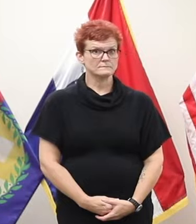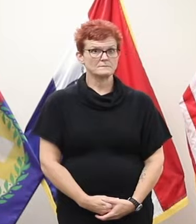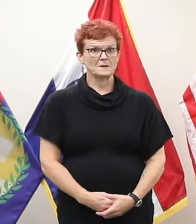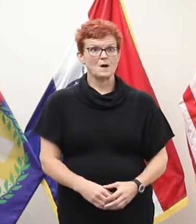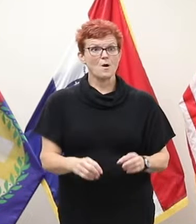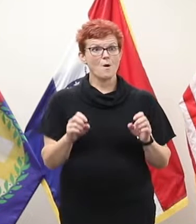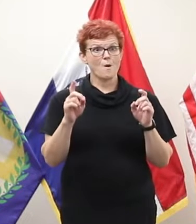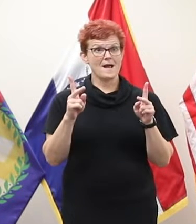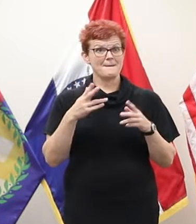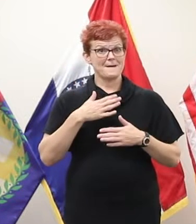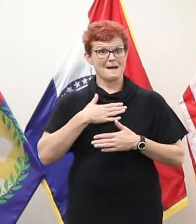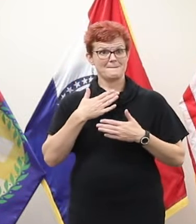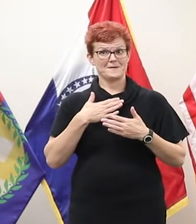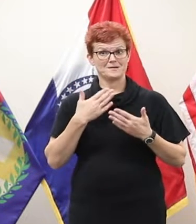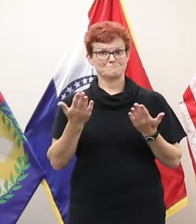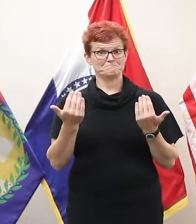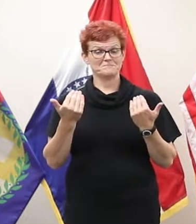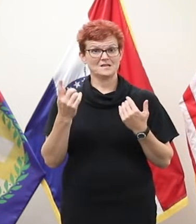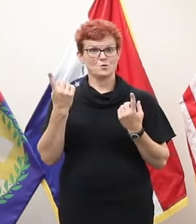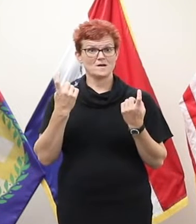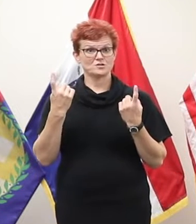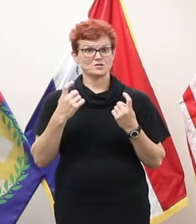Okay, I'd be glad to take any questions.